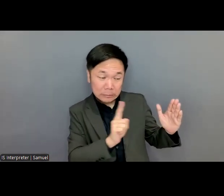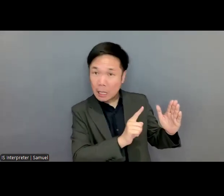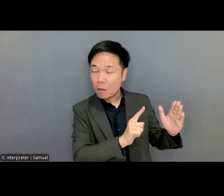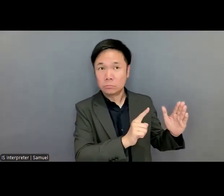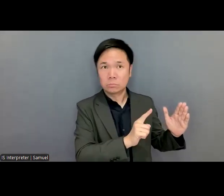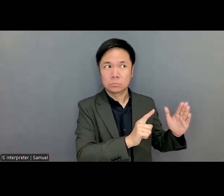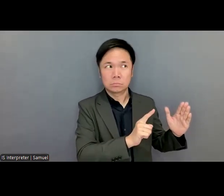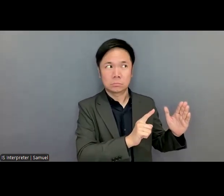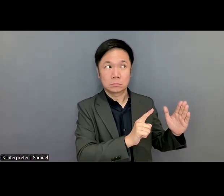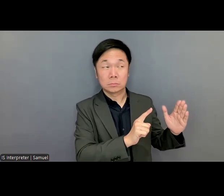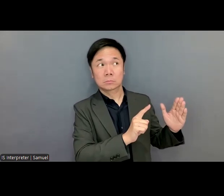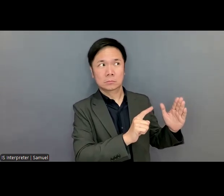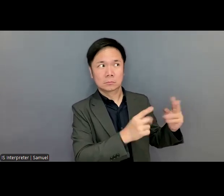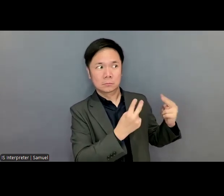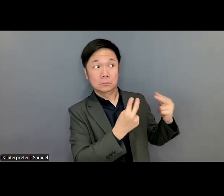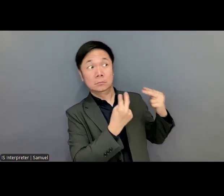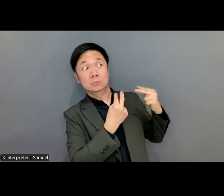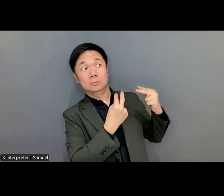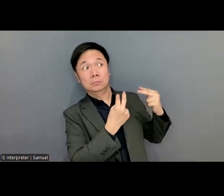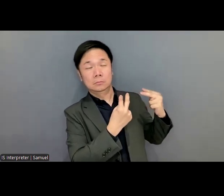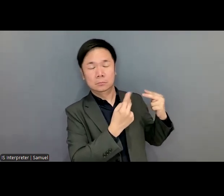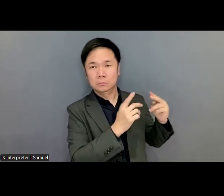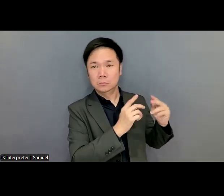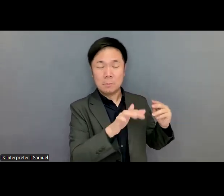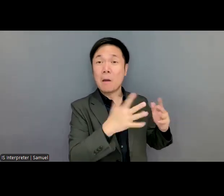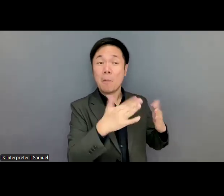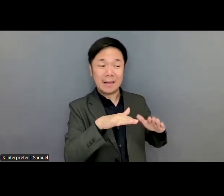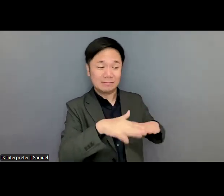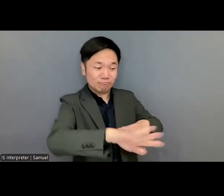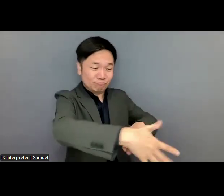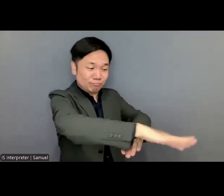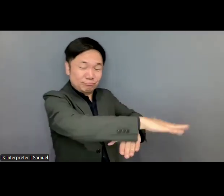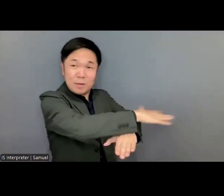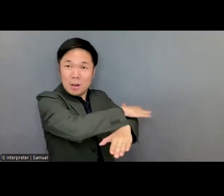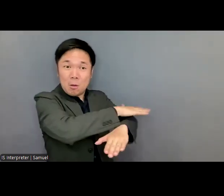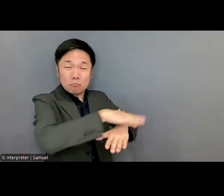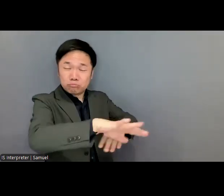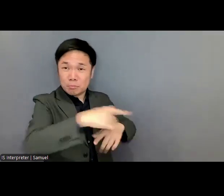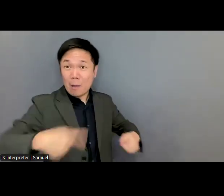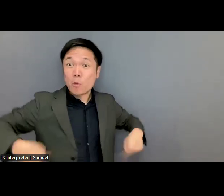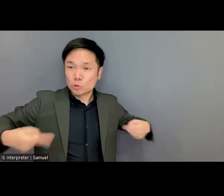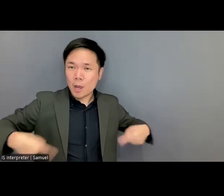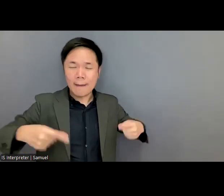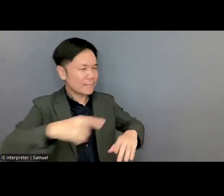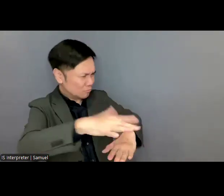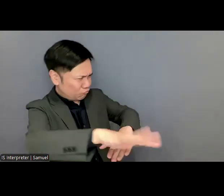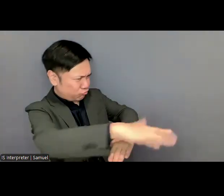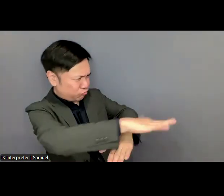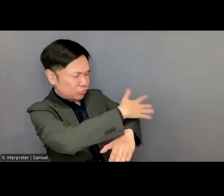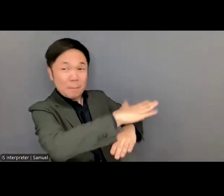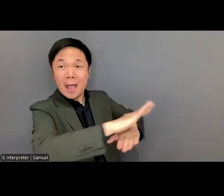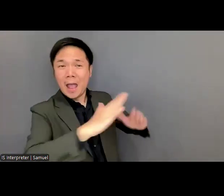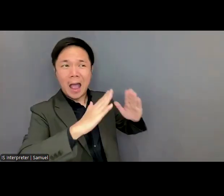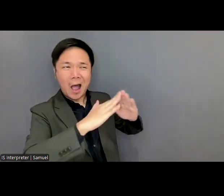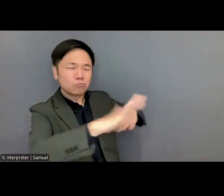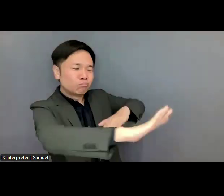the shorelines is eroded. So it is difficult for me, particularly using a wheelchair and moving around. So these are some of the issues